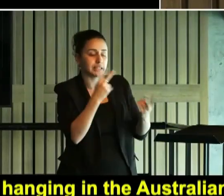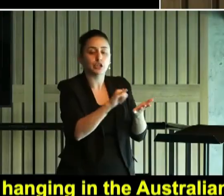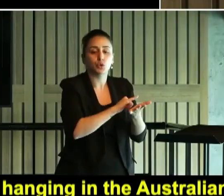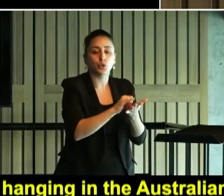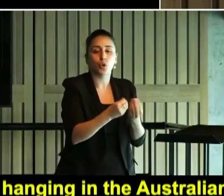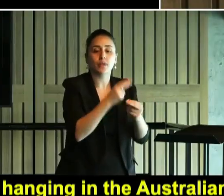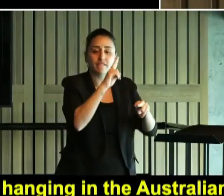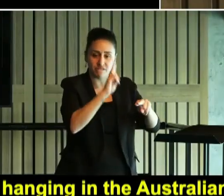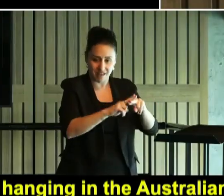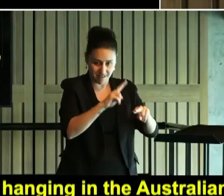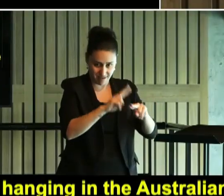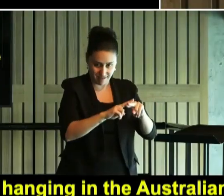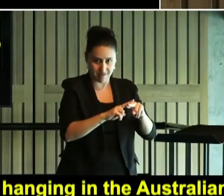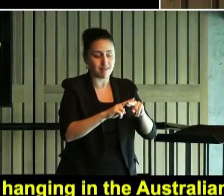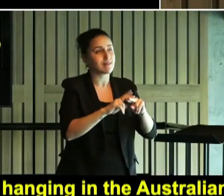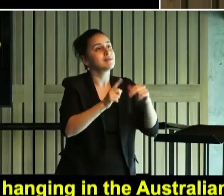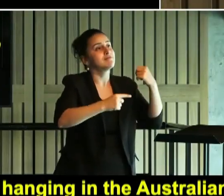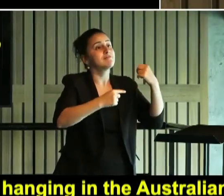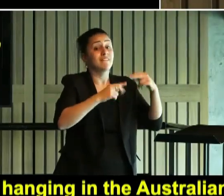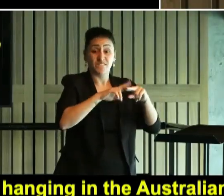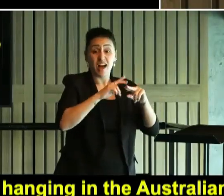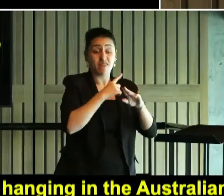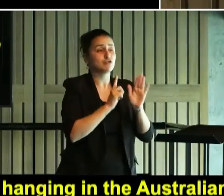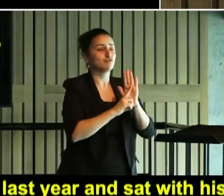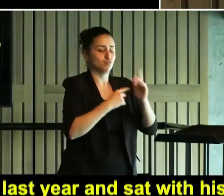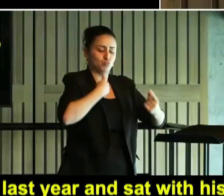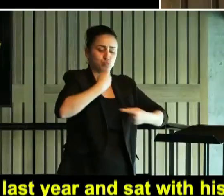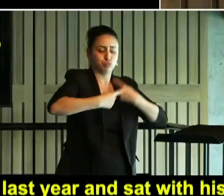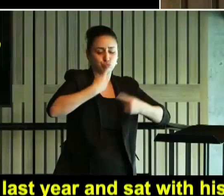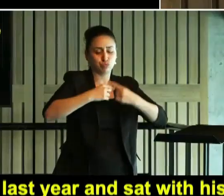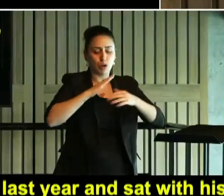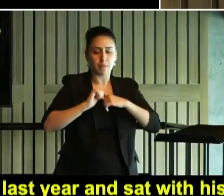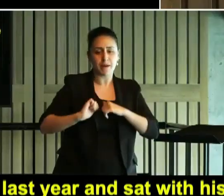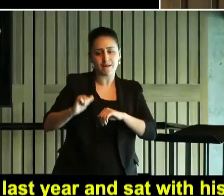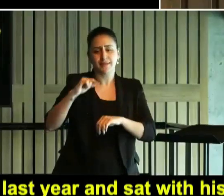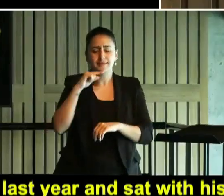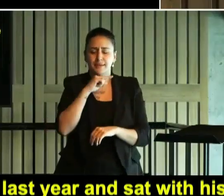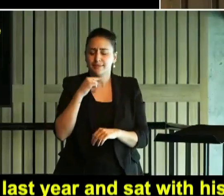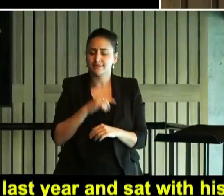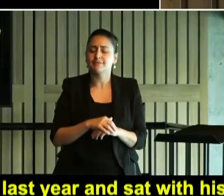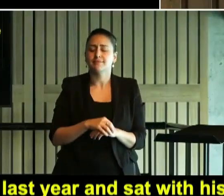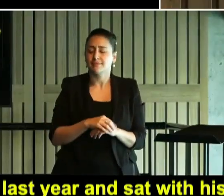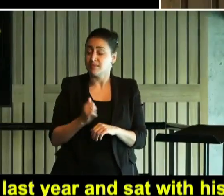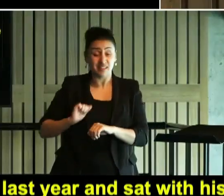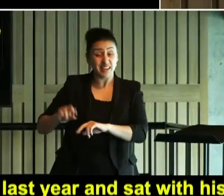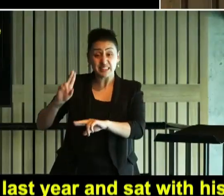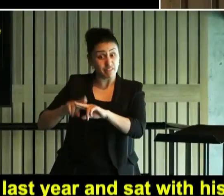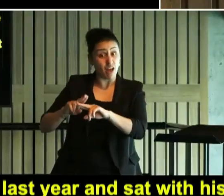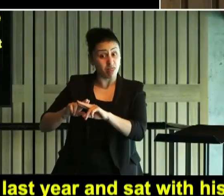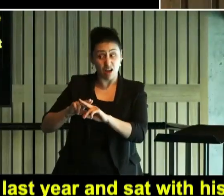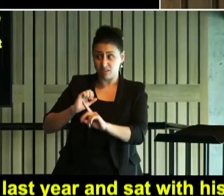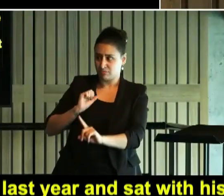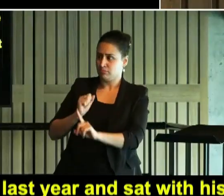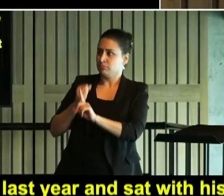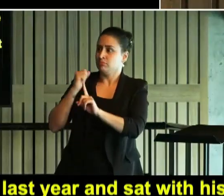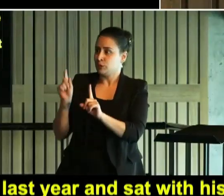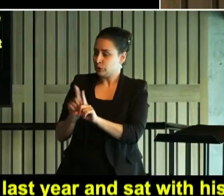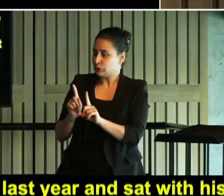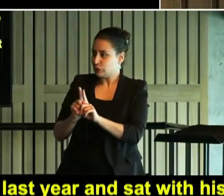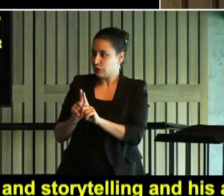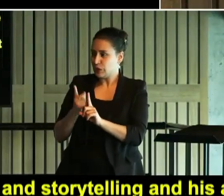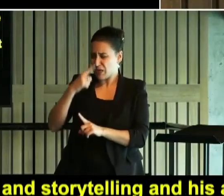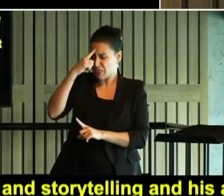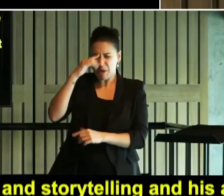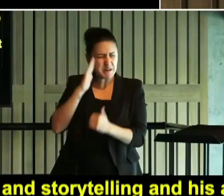his son's art and storytelling and his achievements. So that was another impact on his father, who thought, I would never thought that I'd be sitting at the United Nations in New